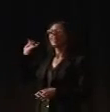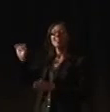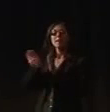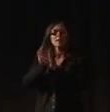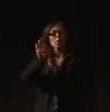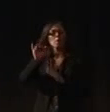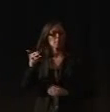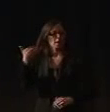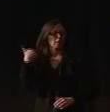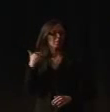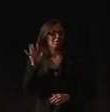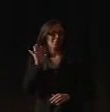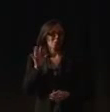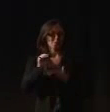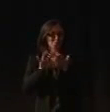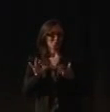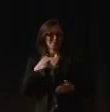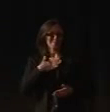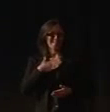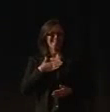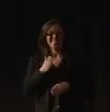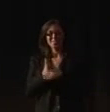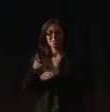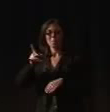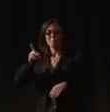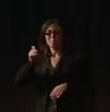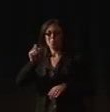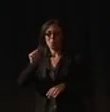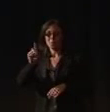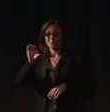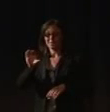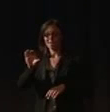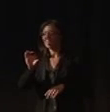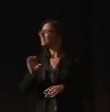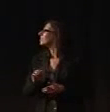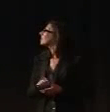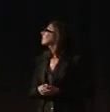which became public 3 weeks ago